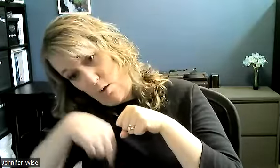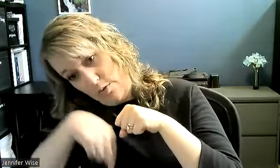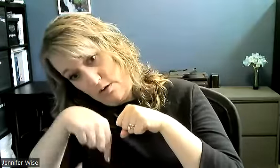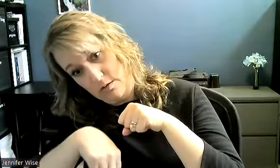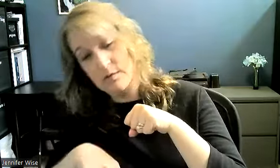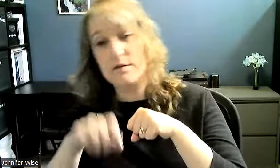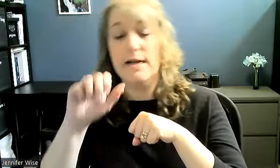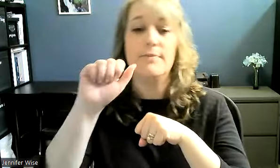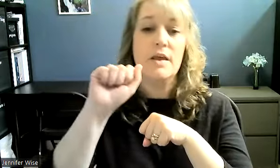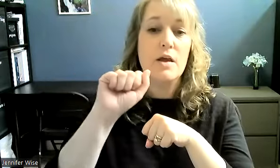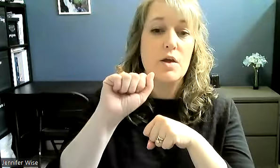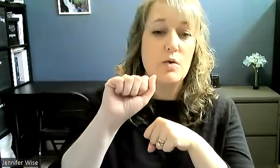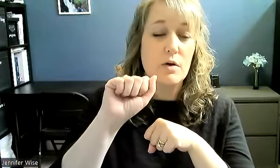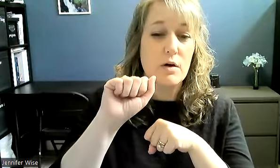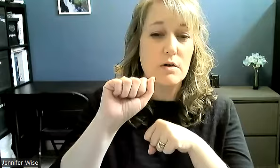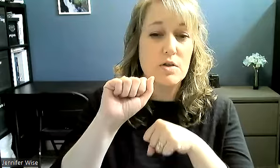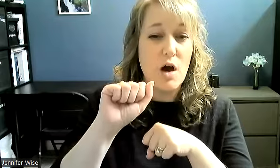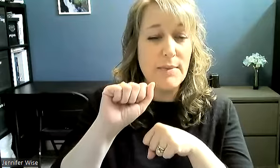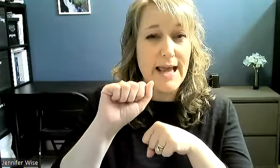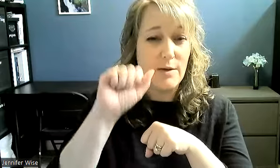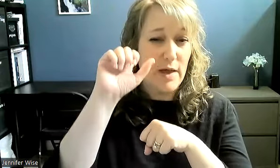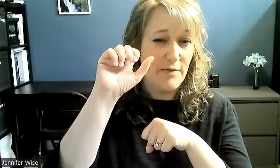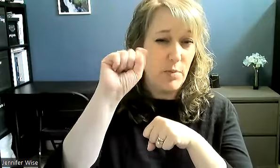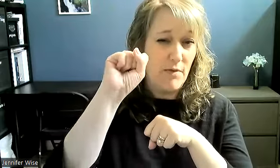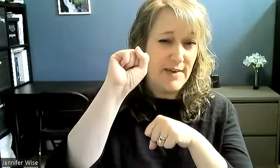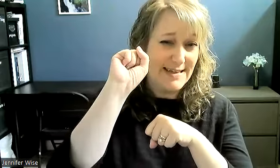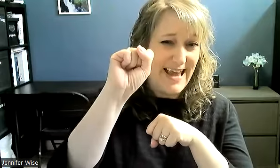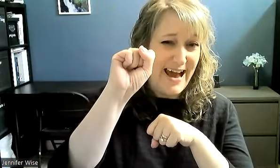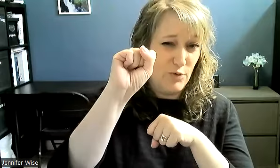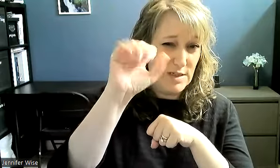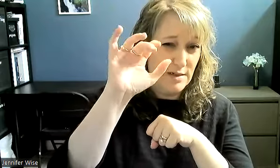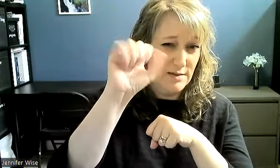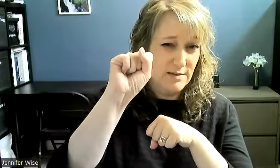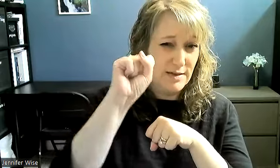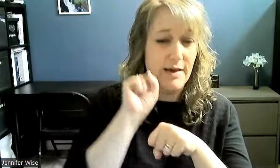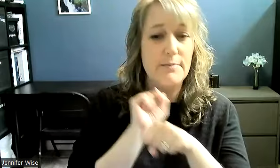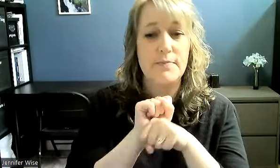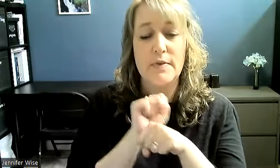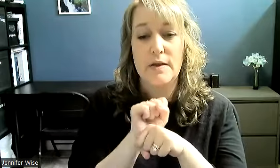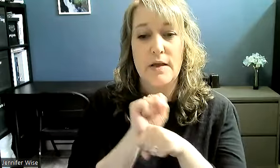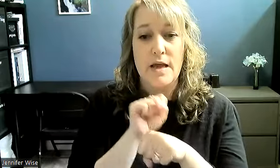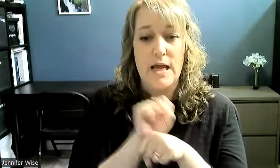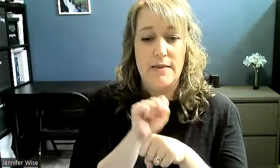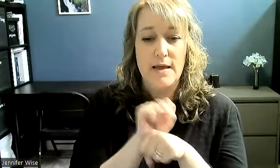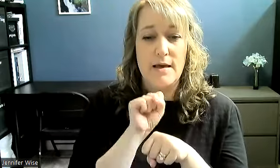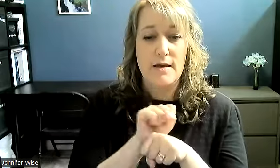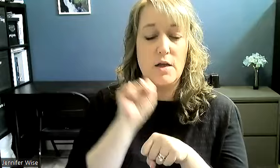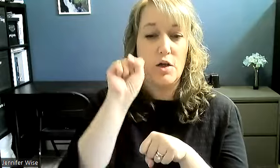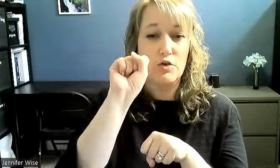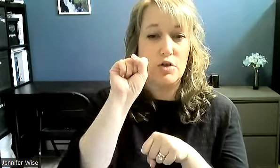down, all right? Your dominant hand will have your palm facing out, okay? And then your